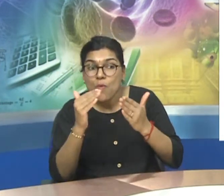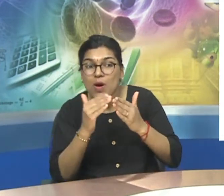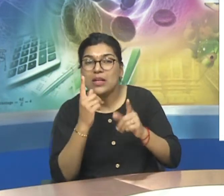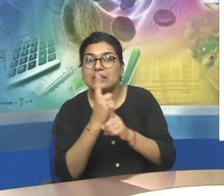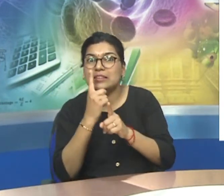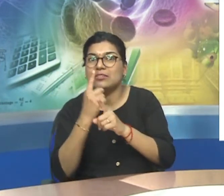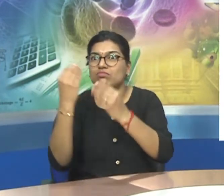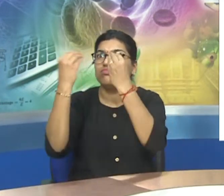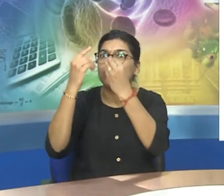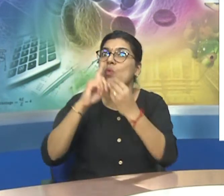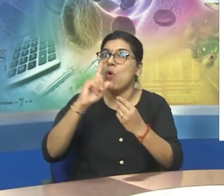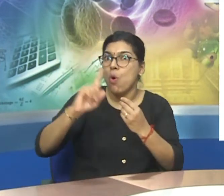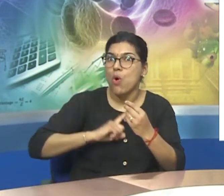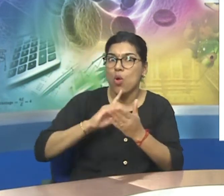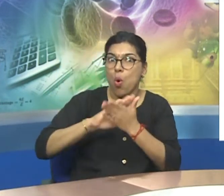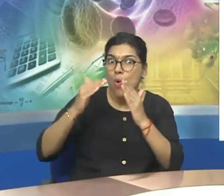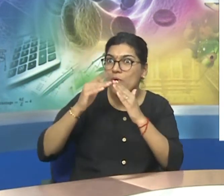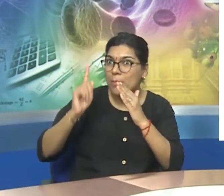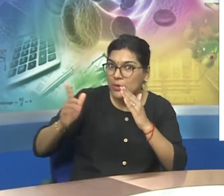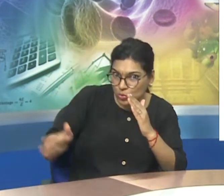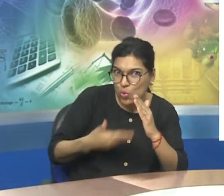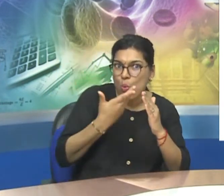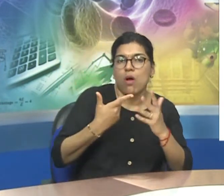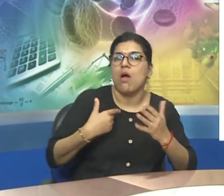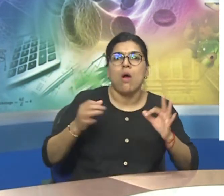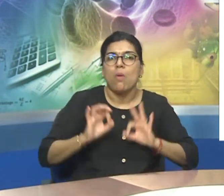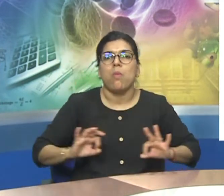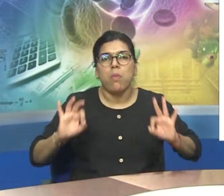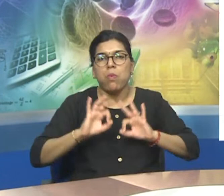They watch violence on the screen, and